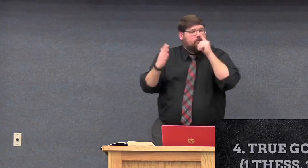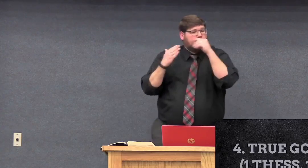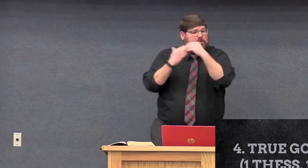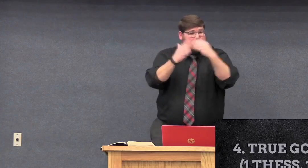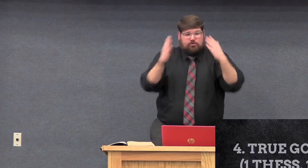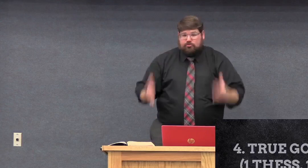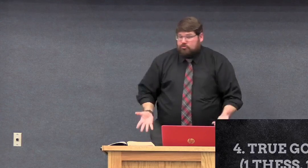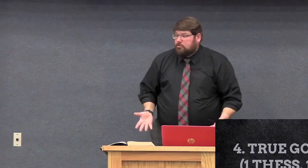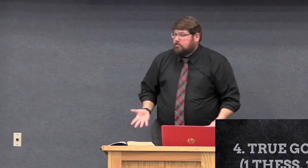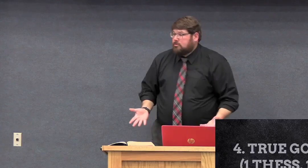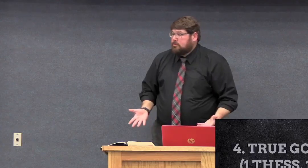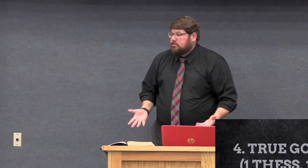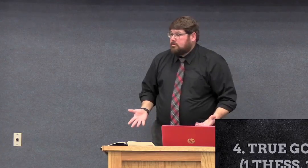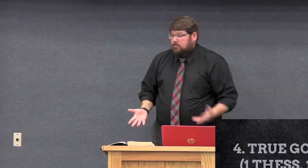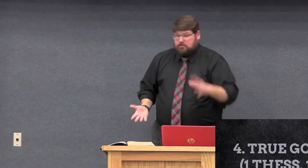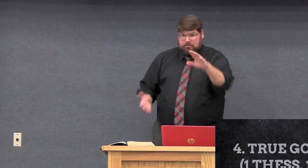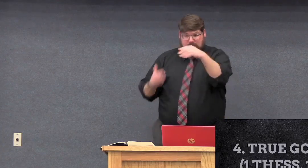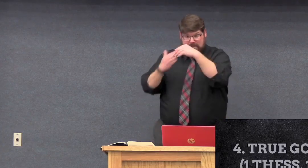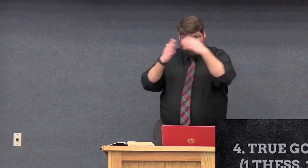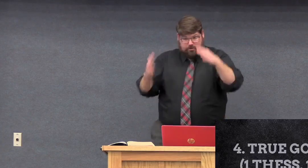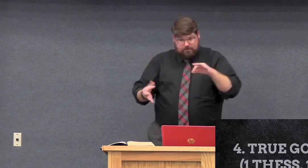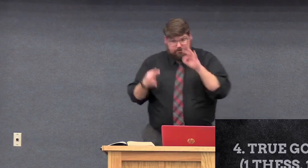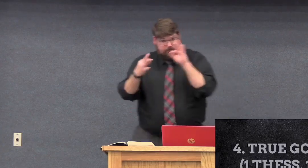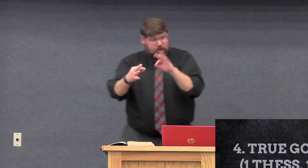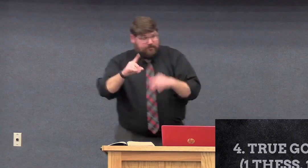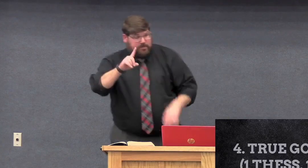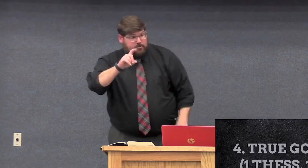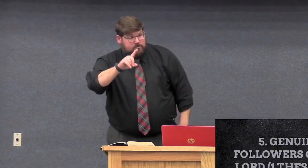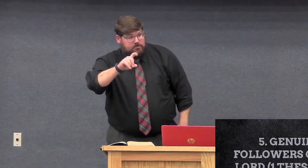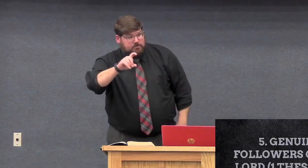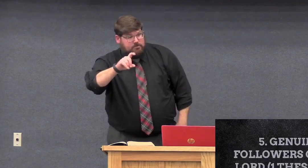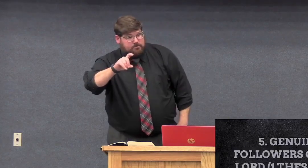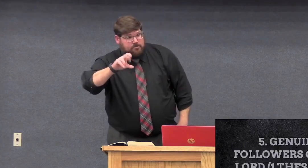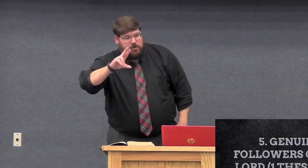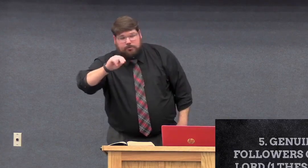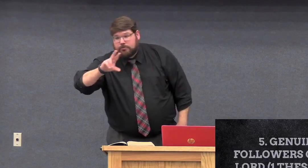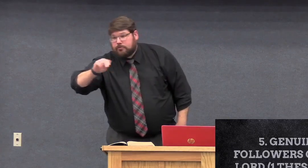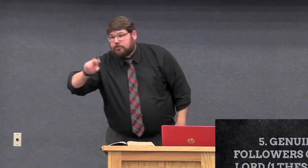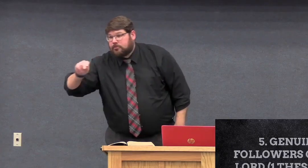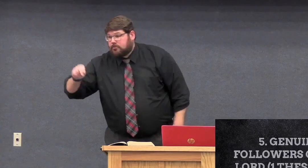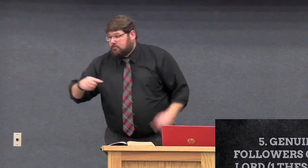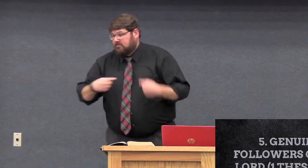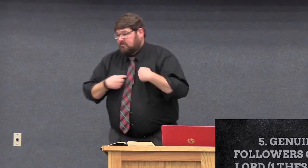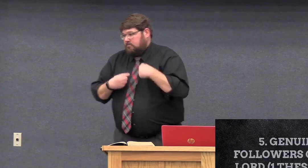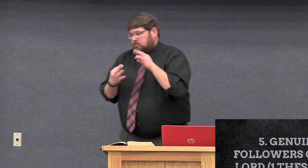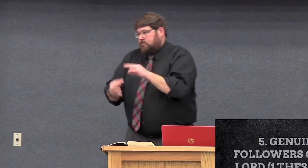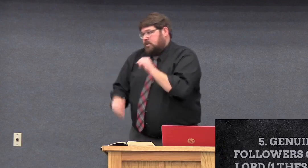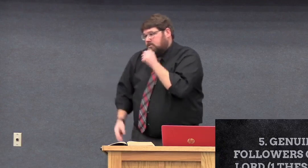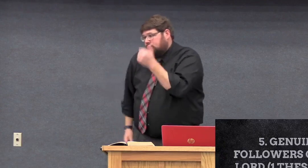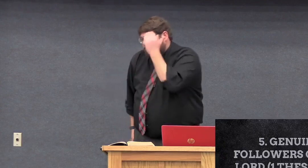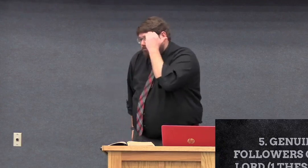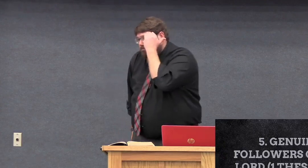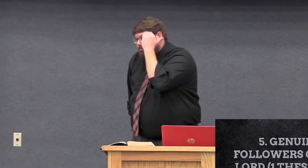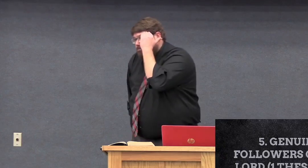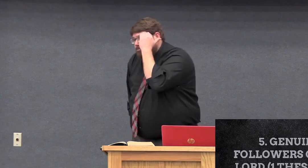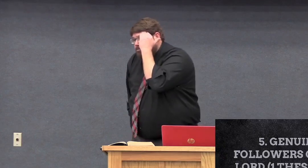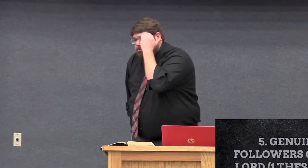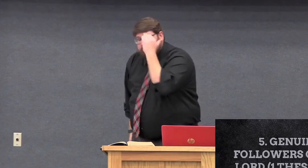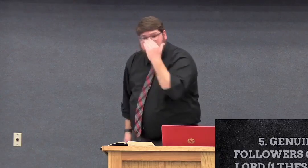imitate. Genuine followers of the Lord should imitate their leaders. You know, I